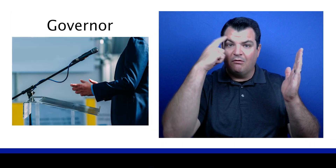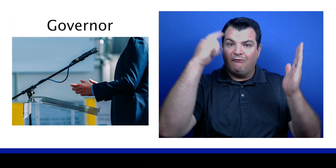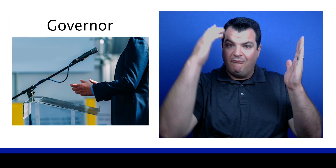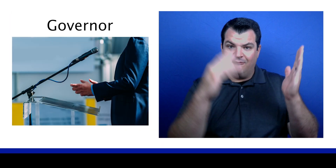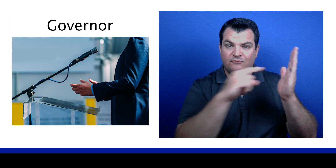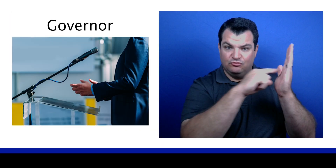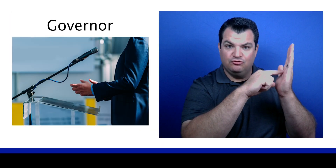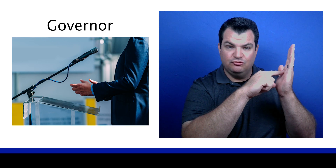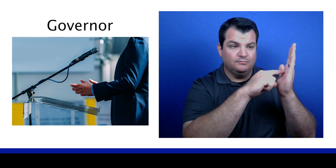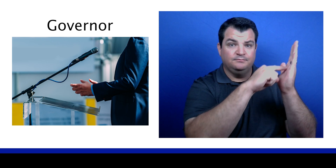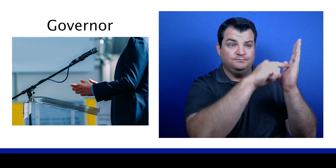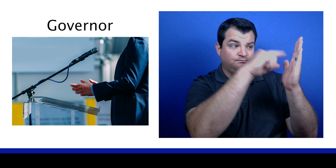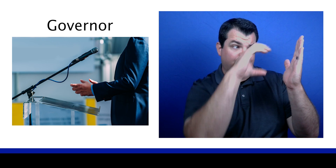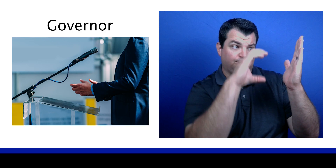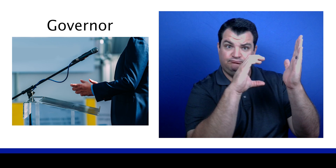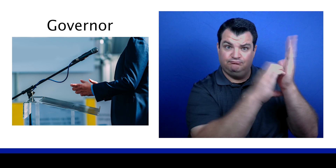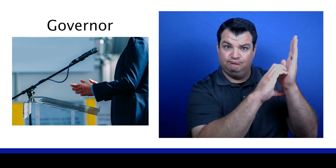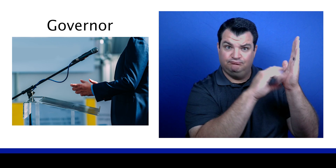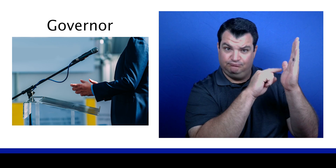Governor.